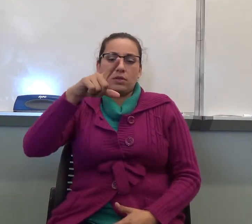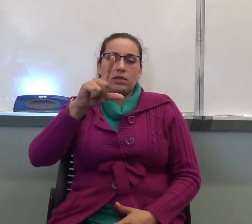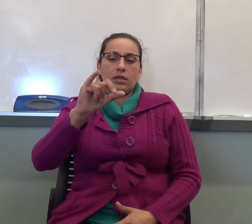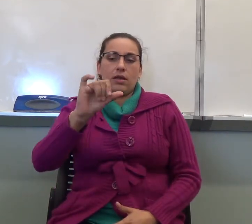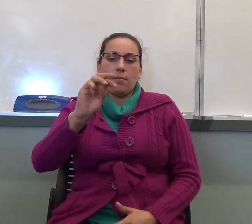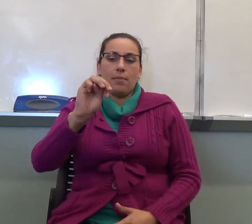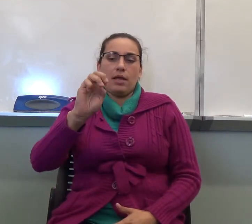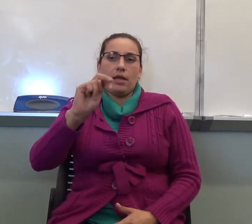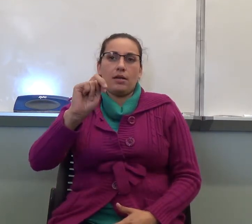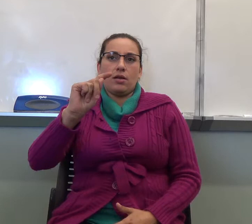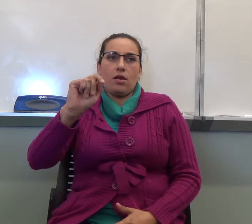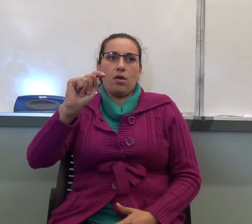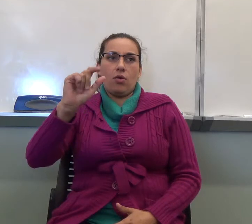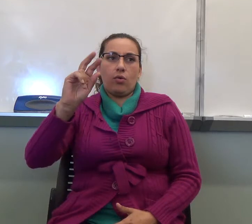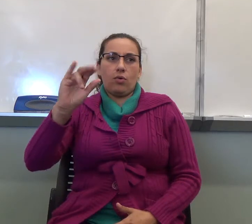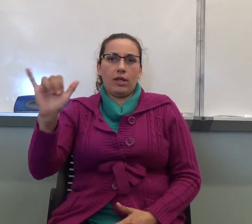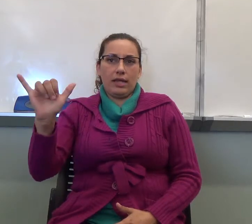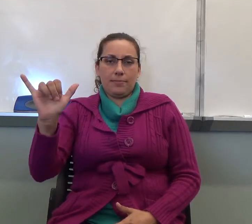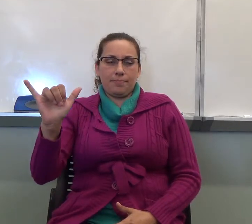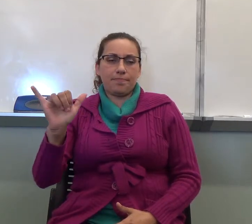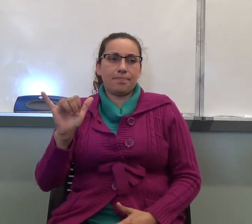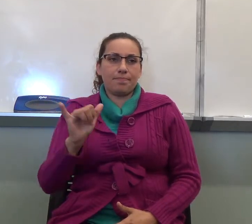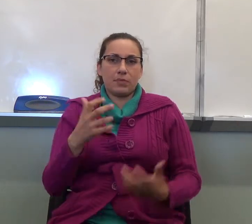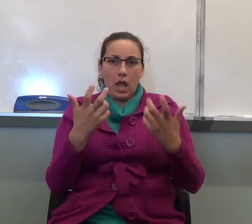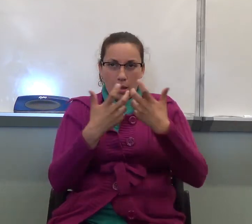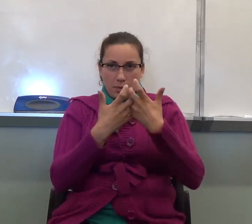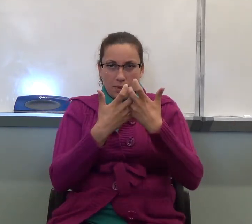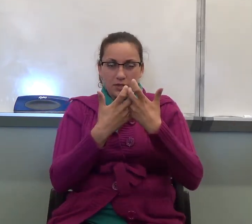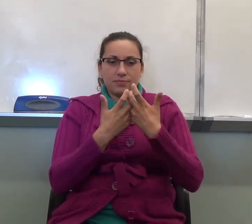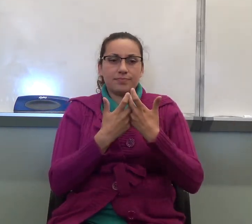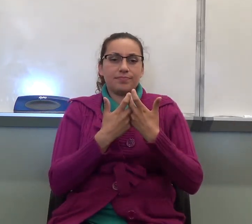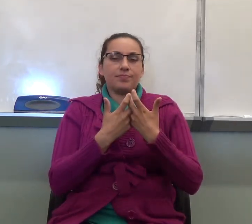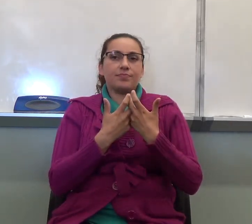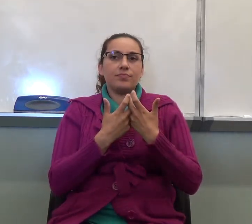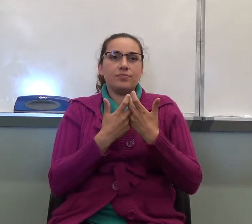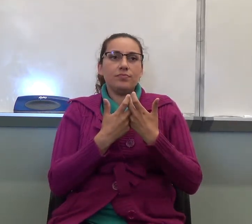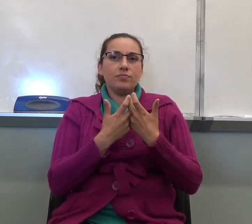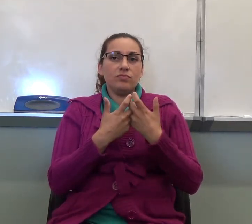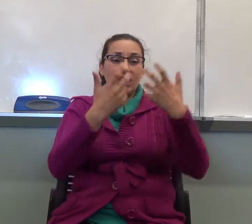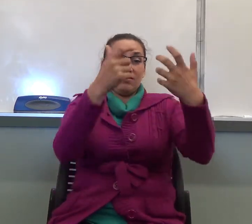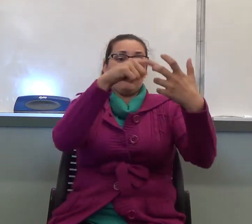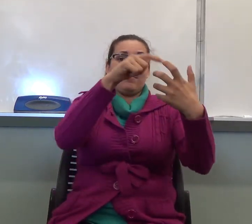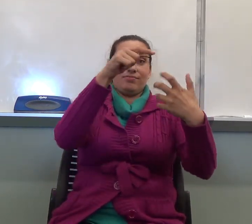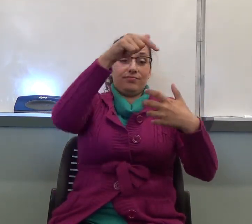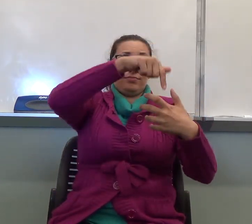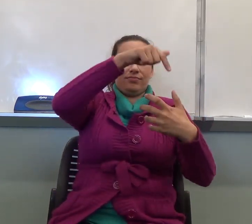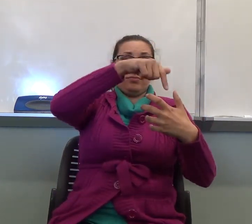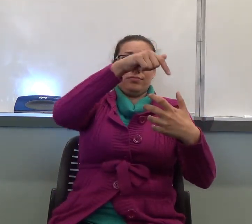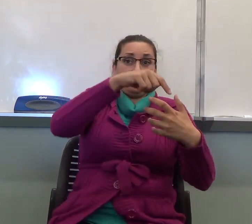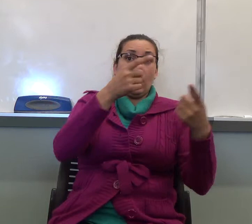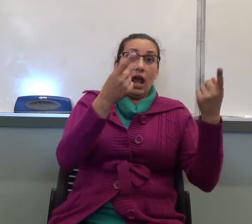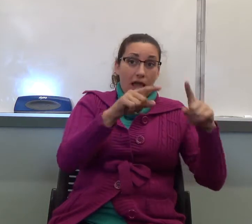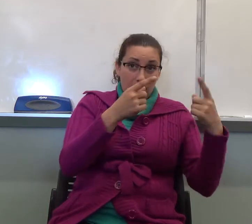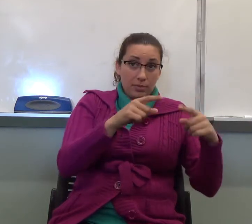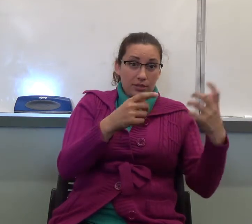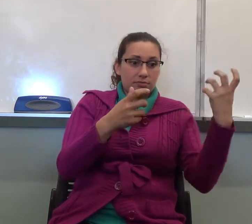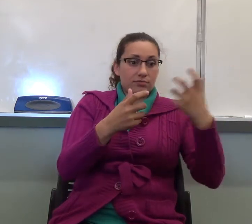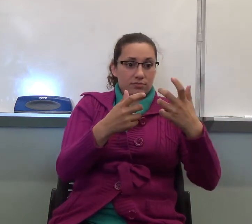The probability of something occurring plus the probability of it not occurring has to be added up to 1.